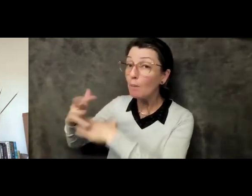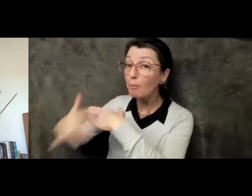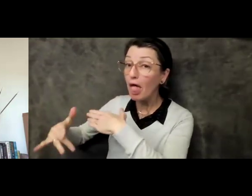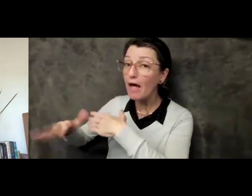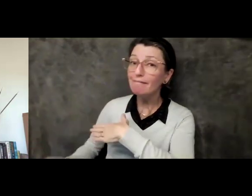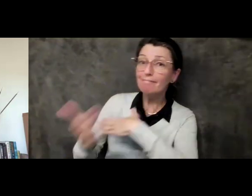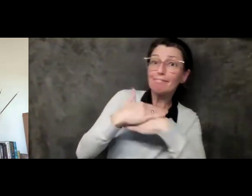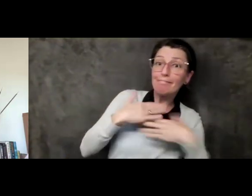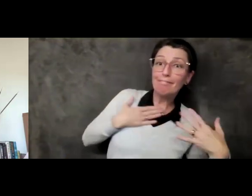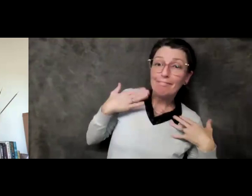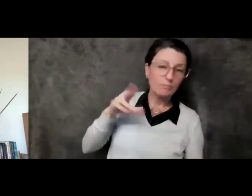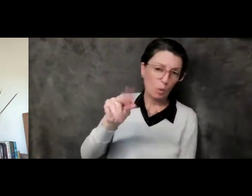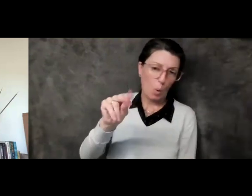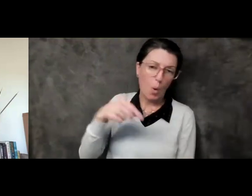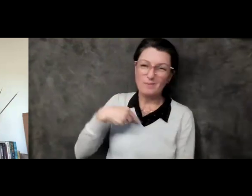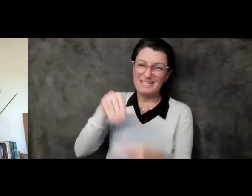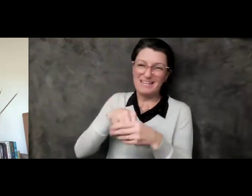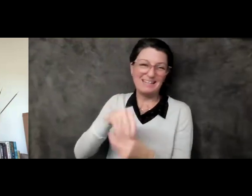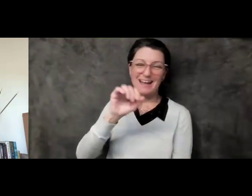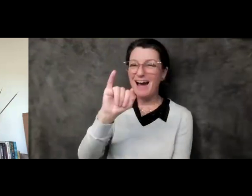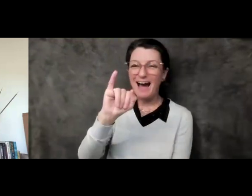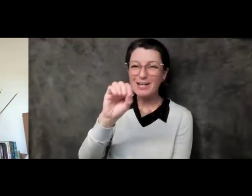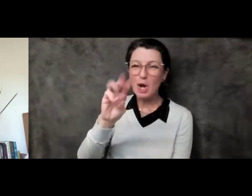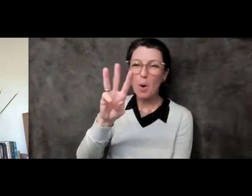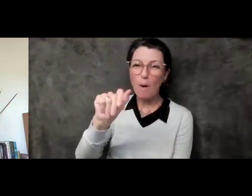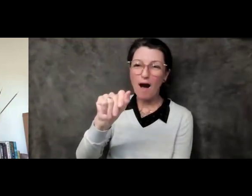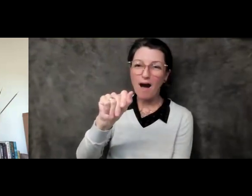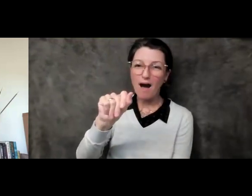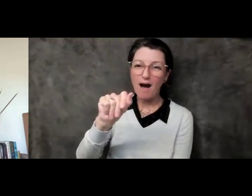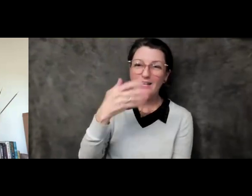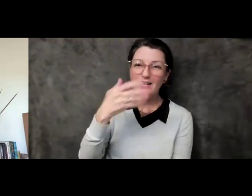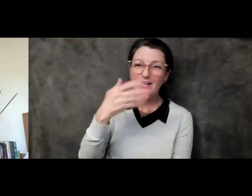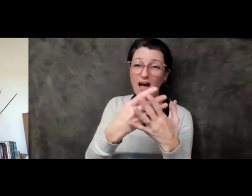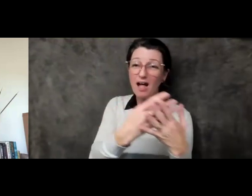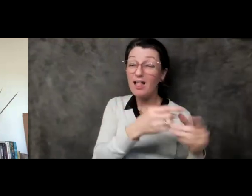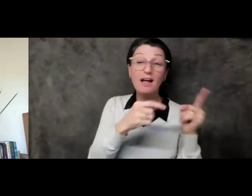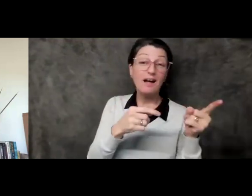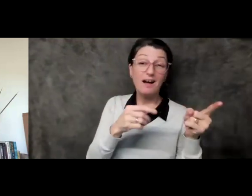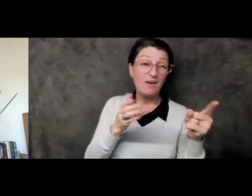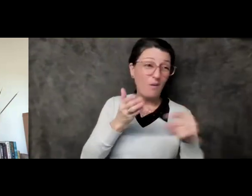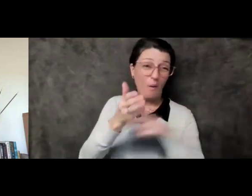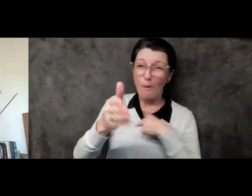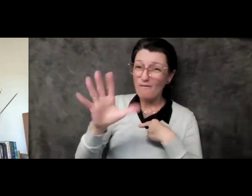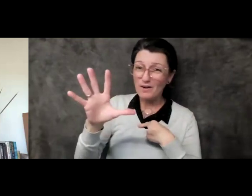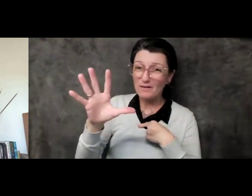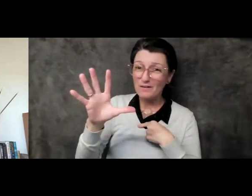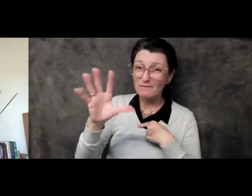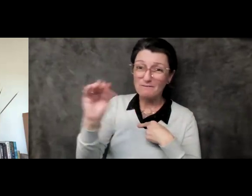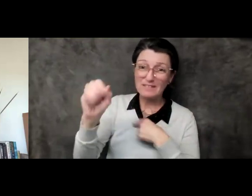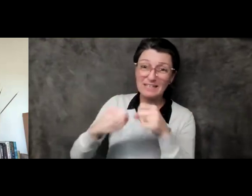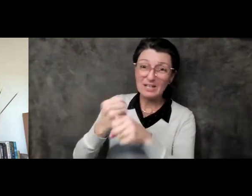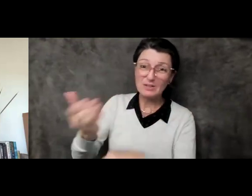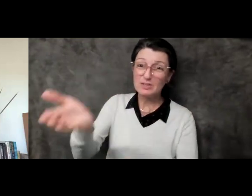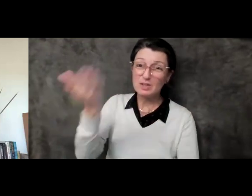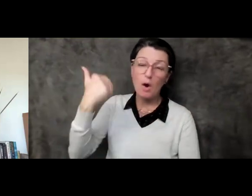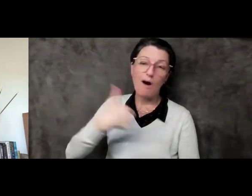jail cell half a century ago. It was my own blood. And not just the cut over my eye from the boot to the face